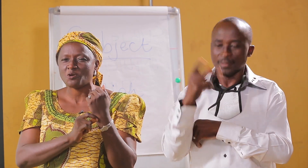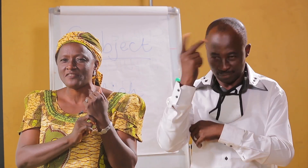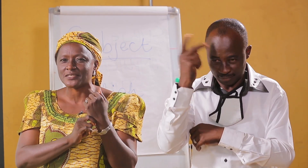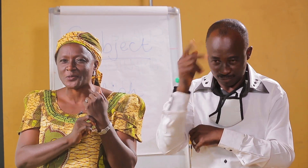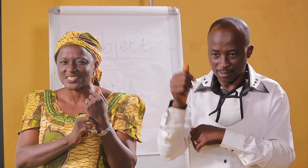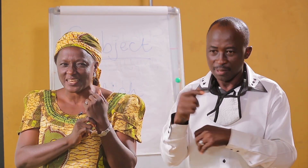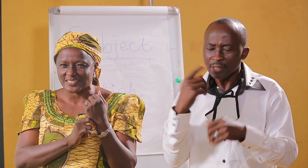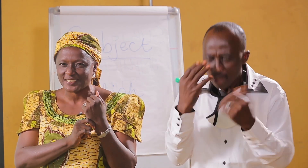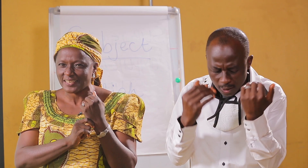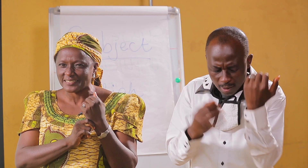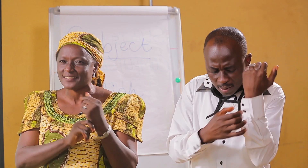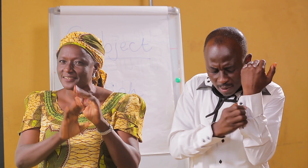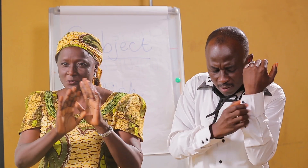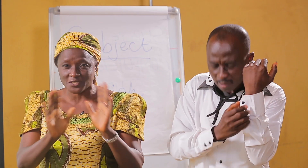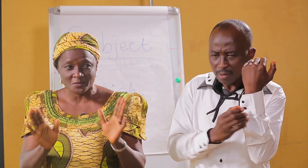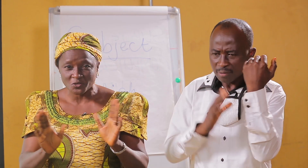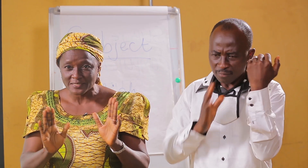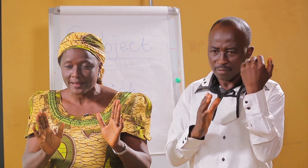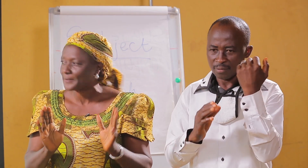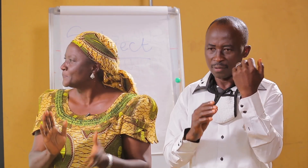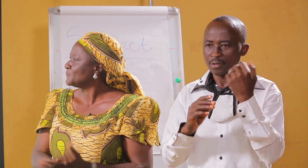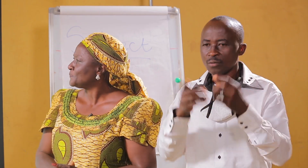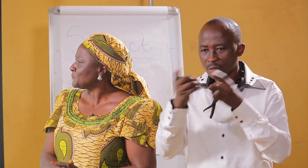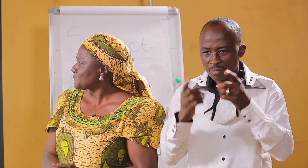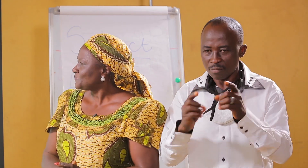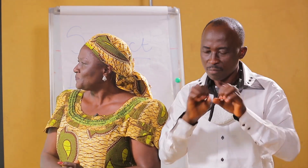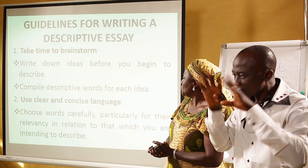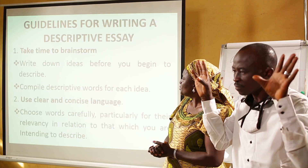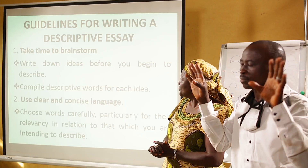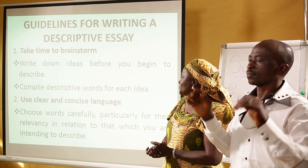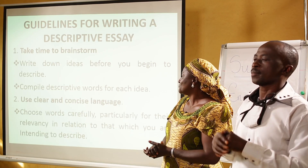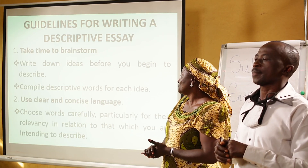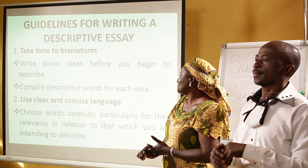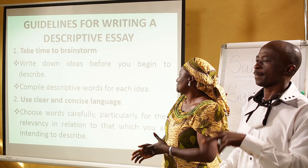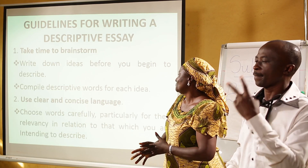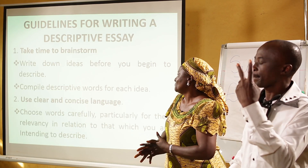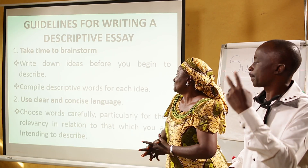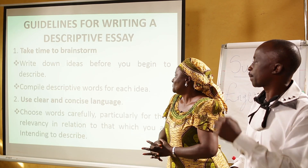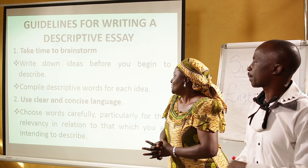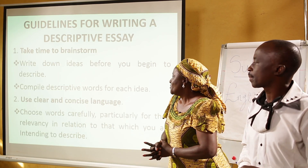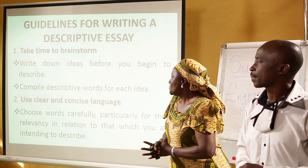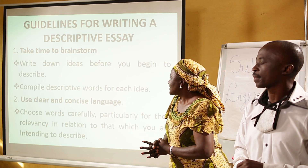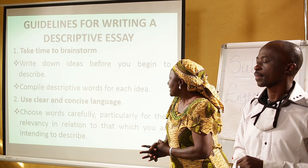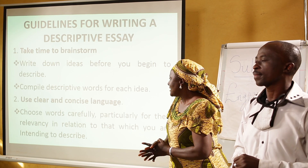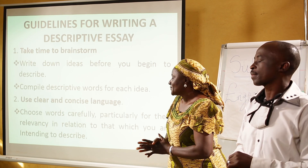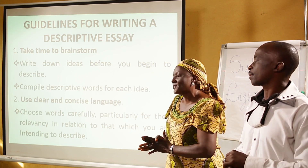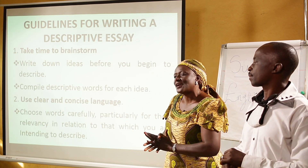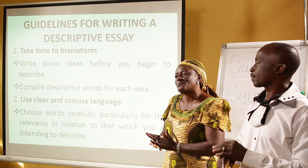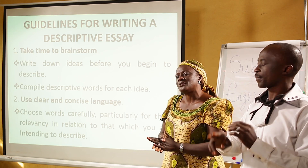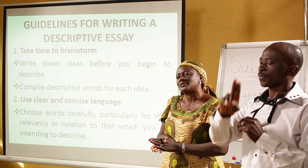he has cufflinks on the shirt, and your description is clear. 2,